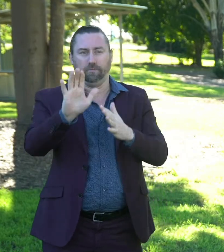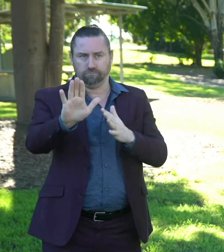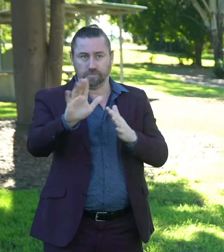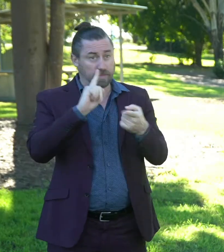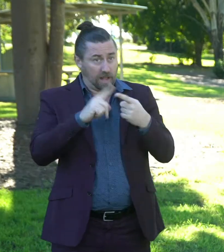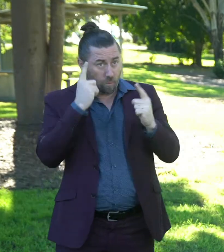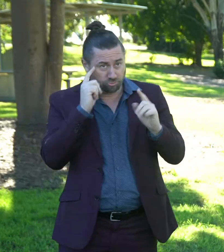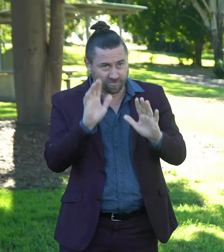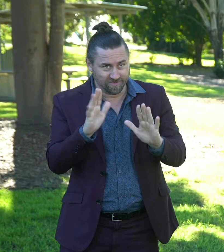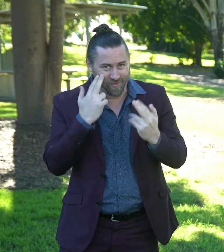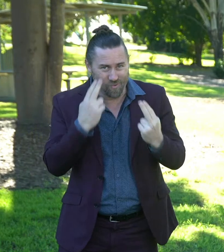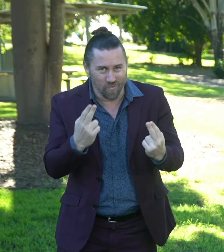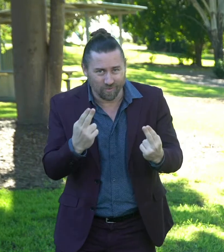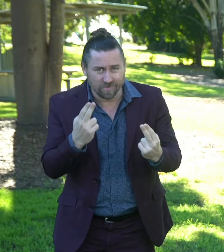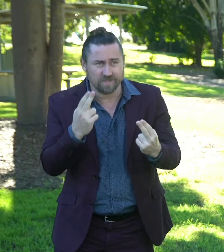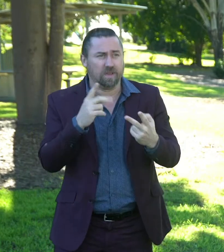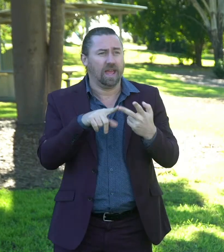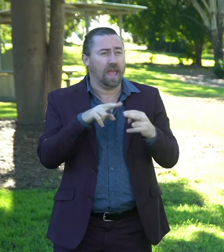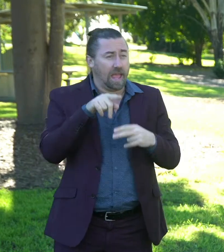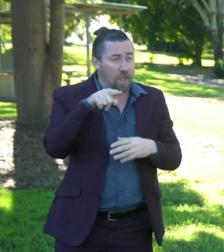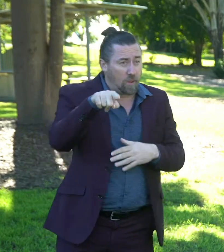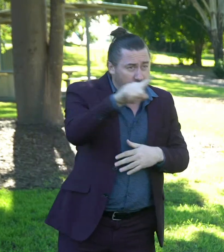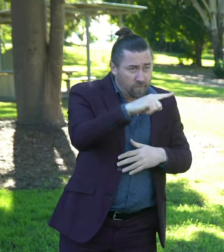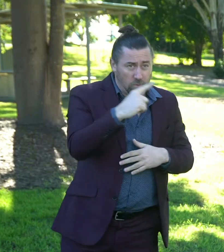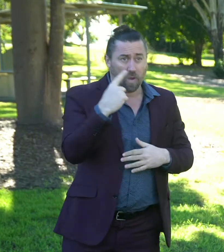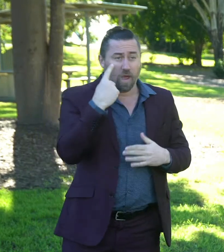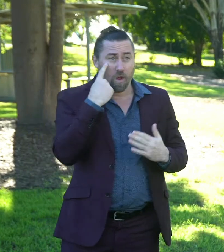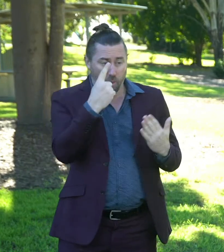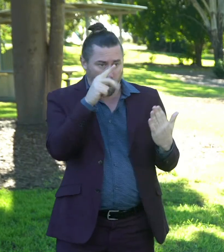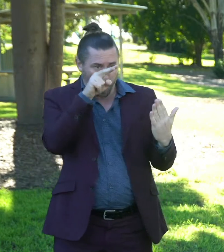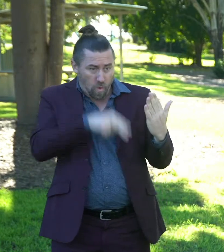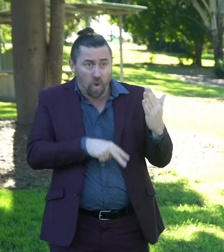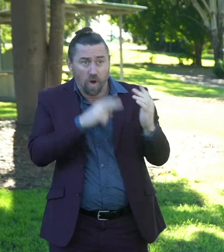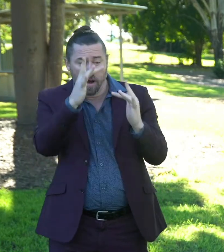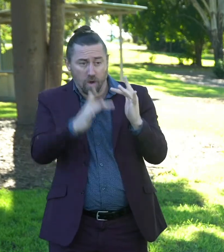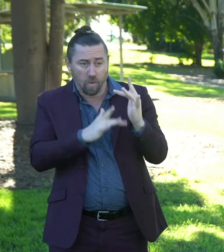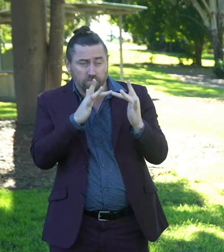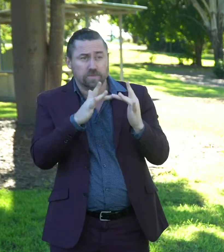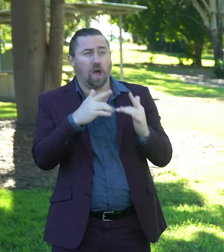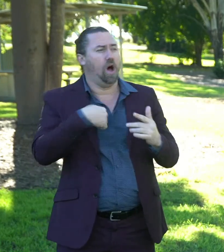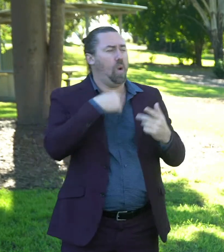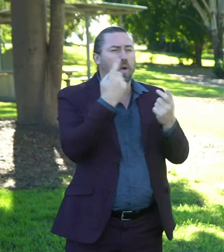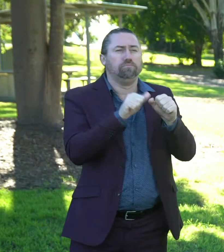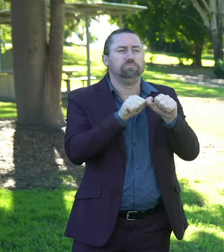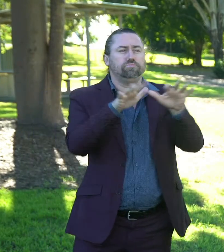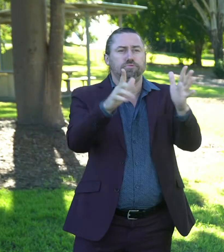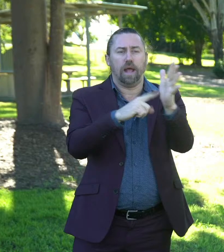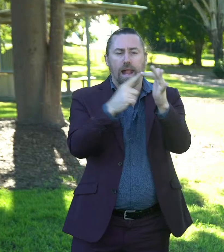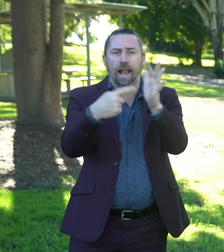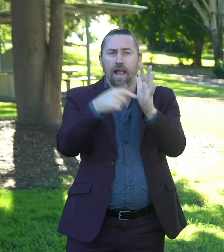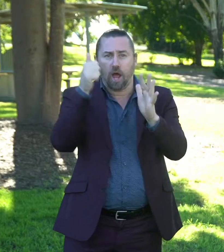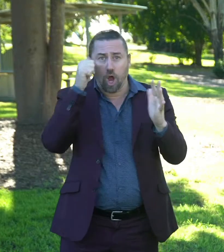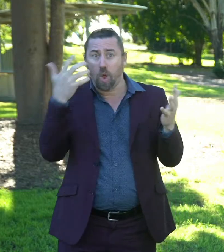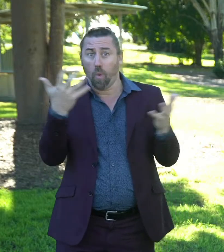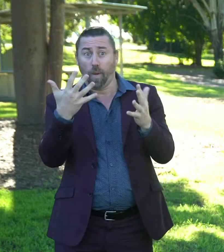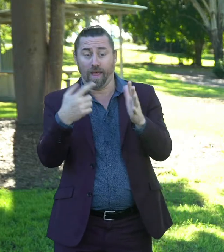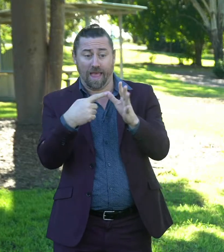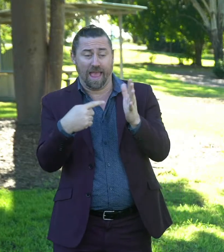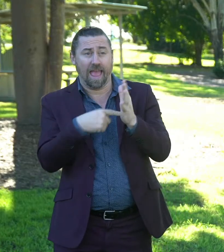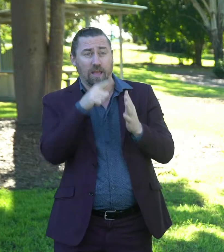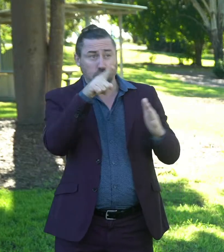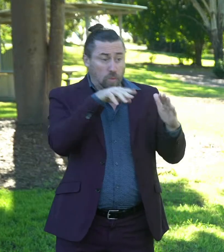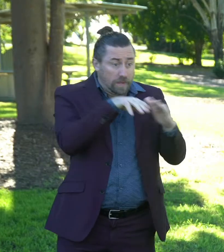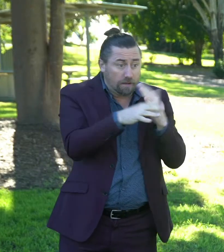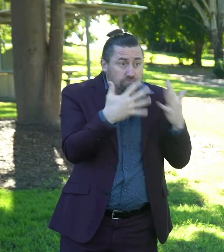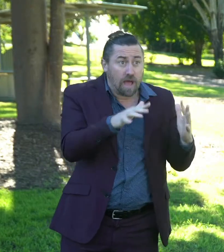if everyone looks very carefully at the venues that the media will put out, and if you're at any of those